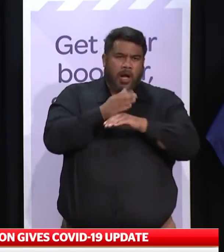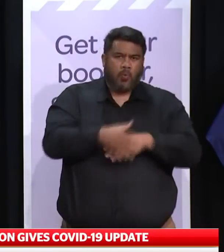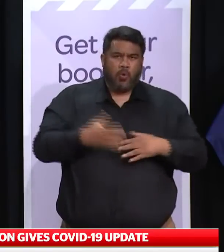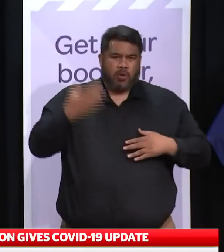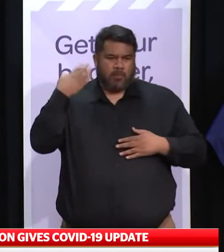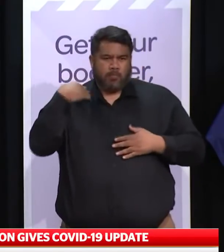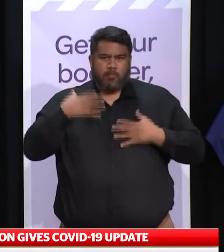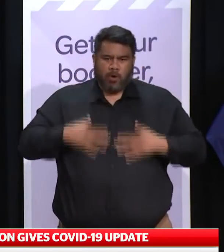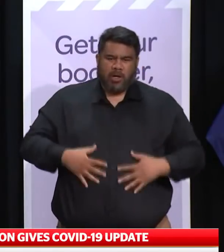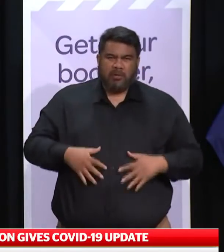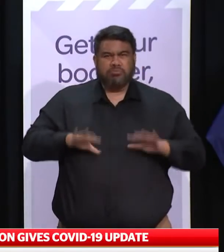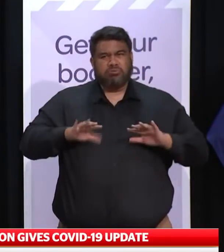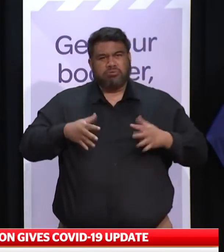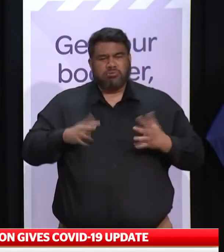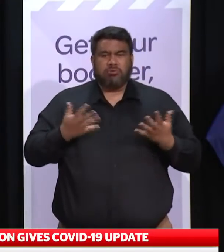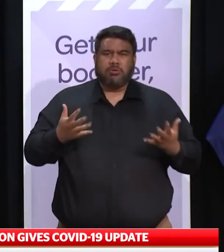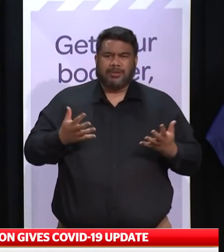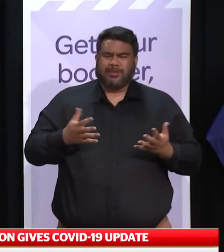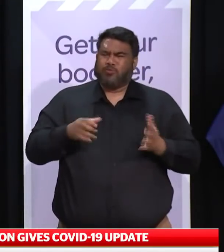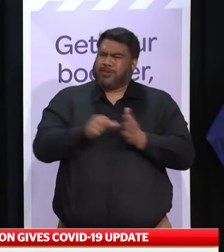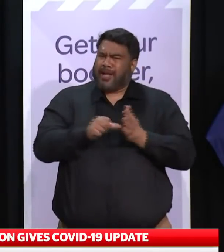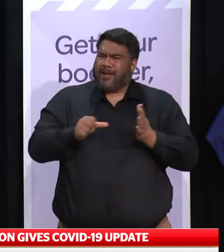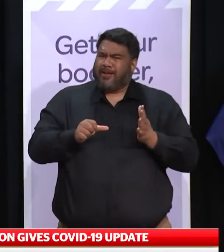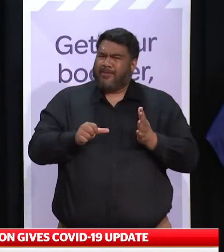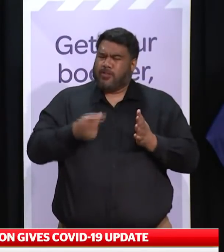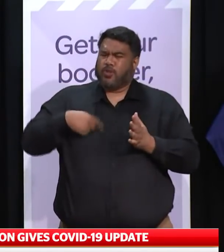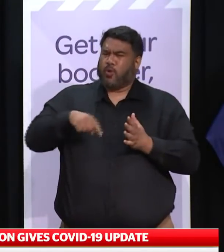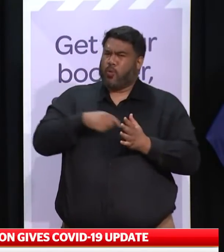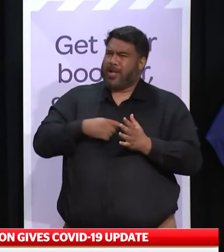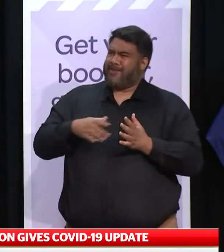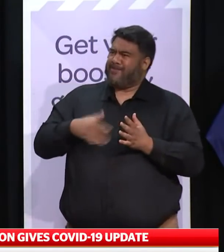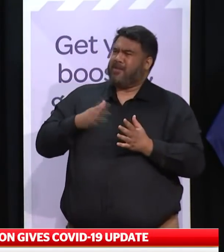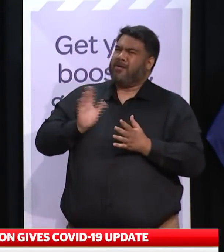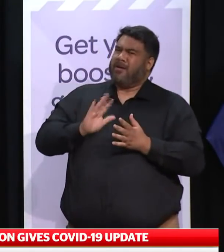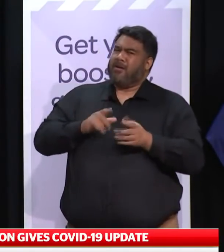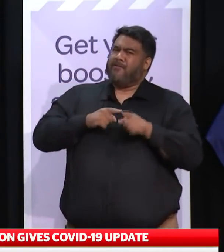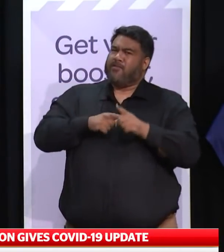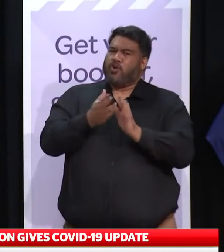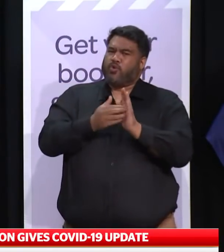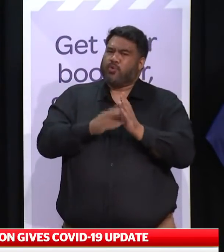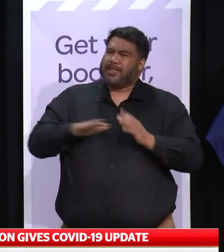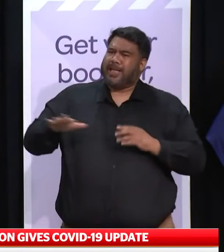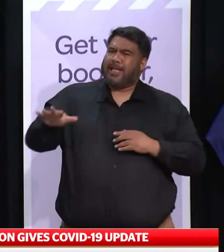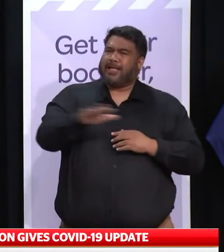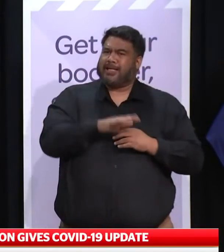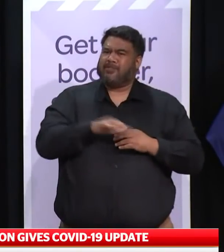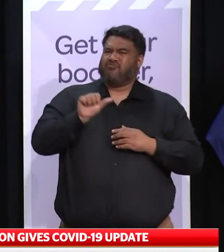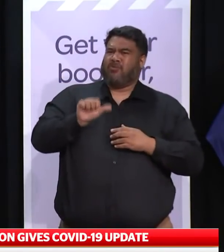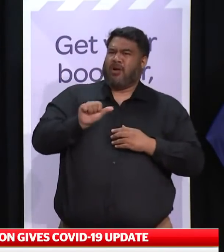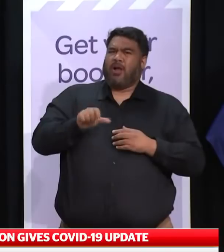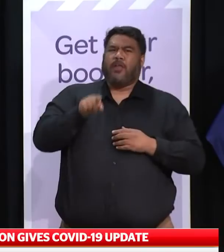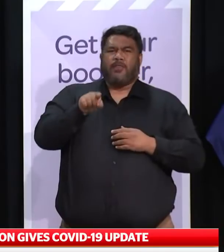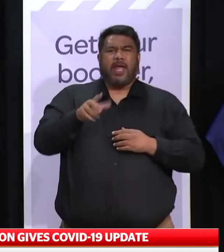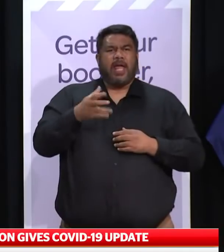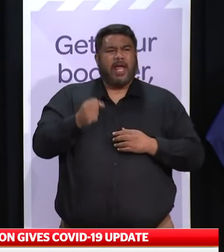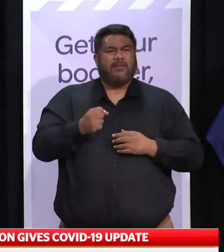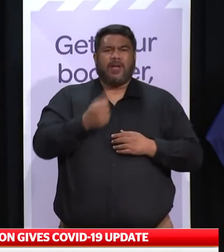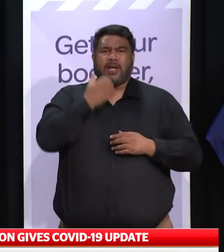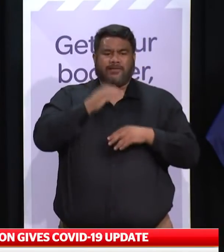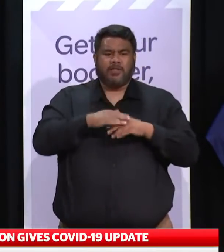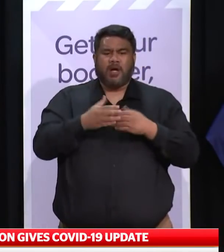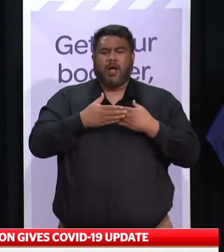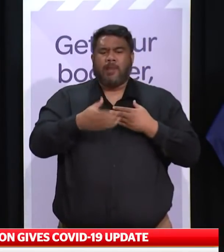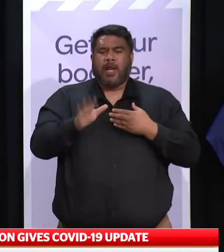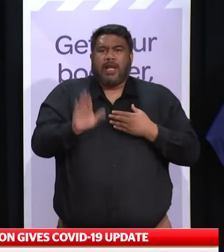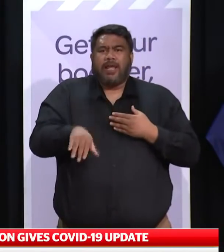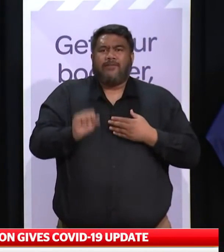we think that there's a commitment that we've made, a social contract, if you will, with New Zealanders to make sure that they have dignity in retirement and